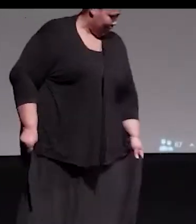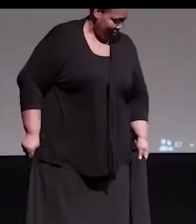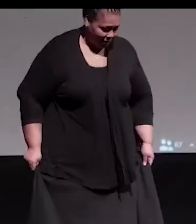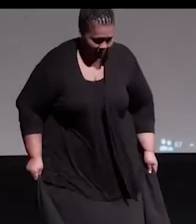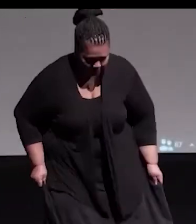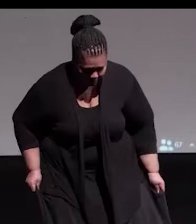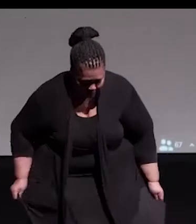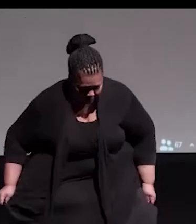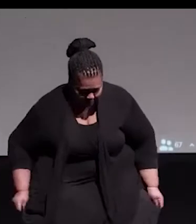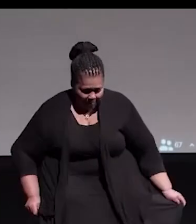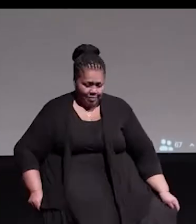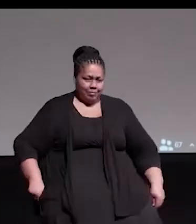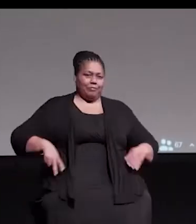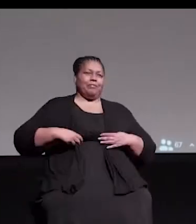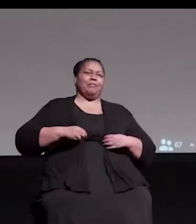Okay.